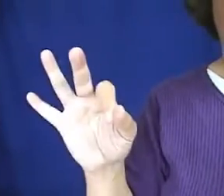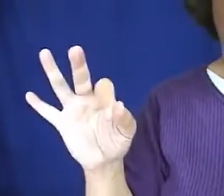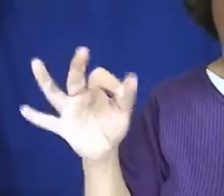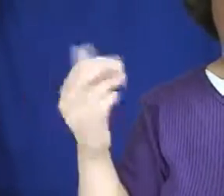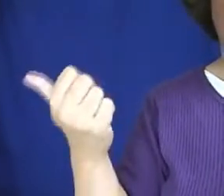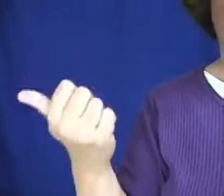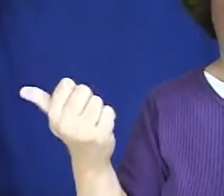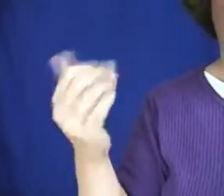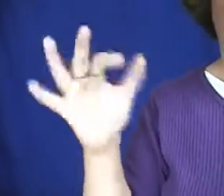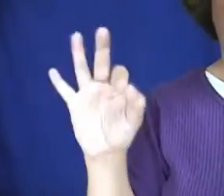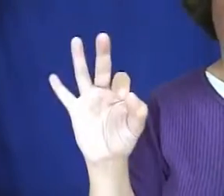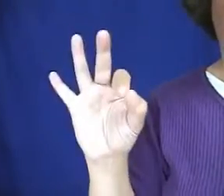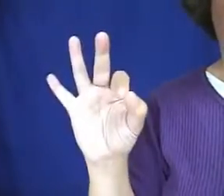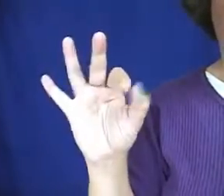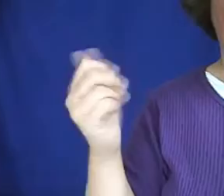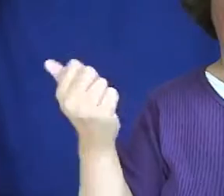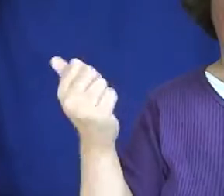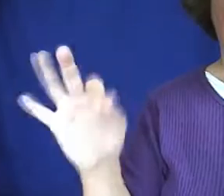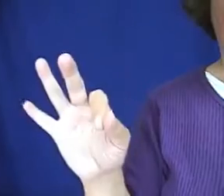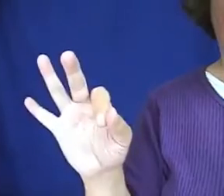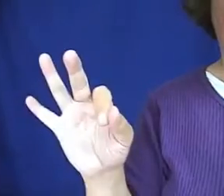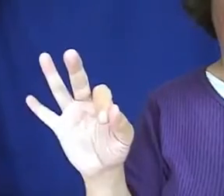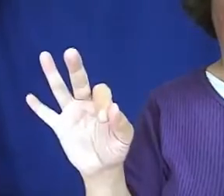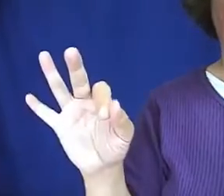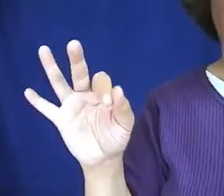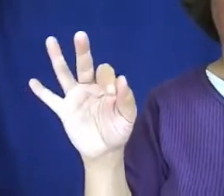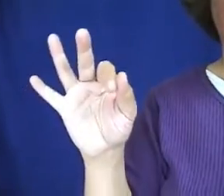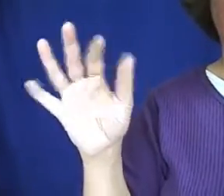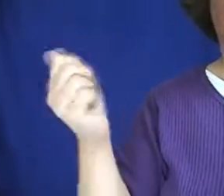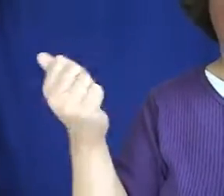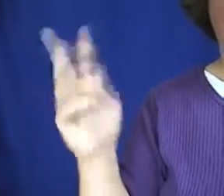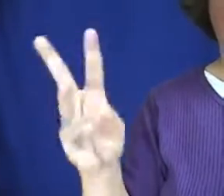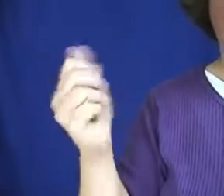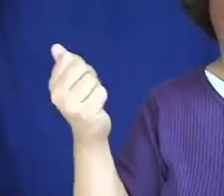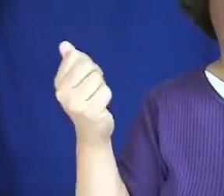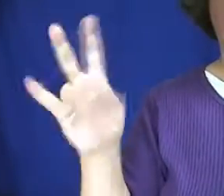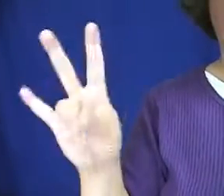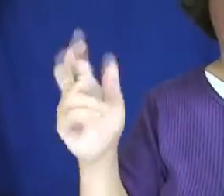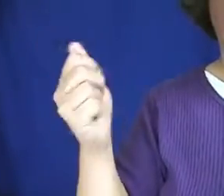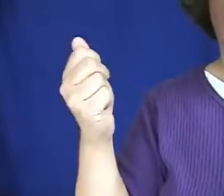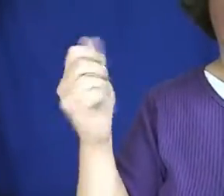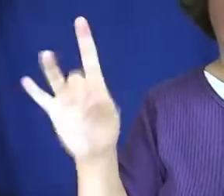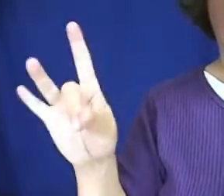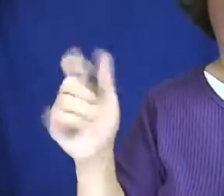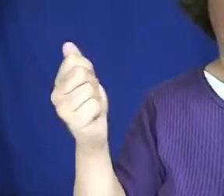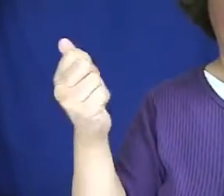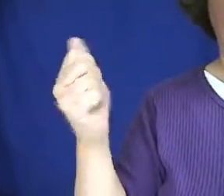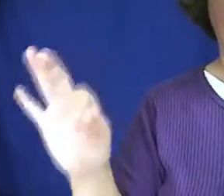19, 10, 9, 19. So 16, 17, 18,